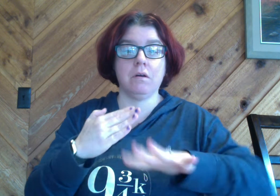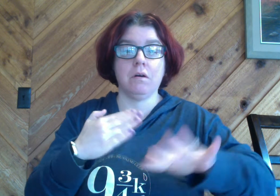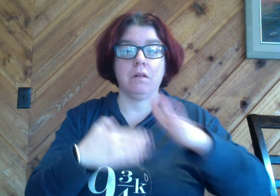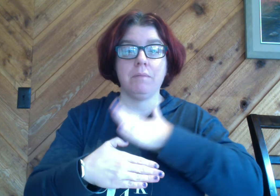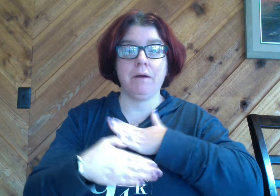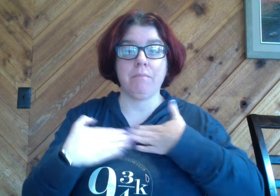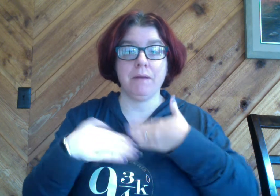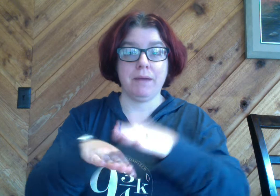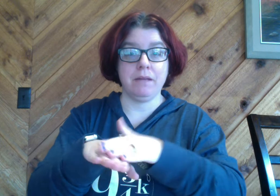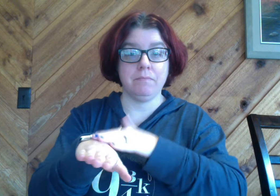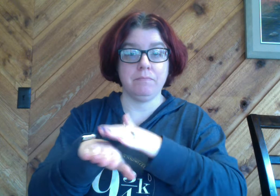all about my pet,